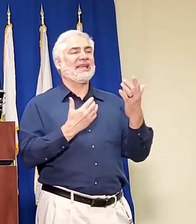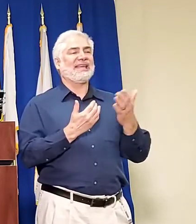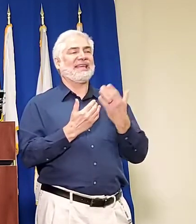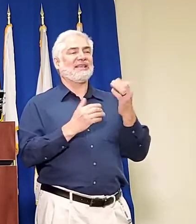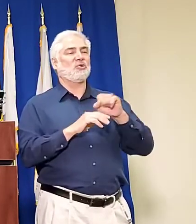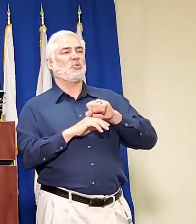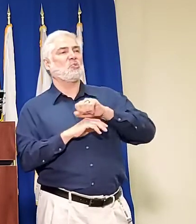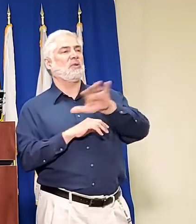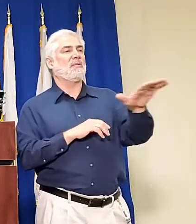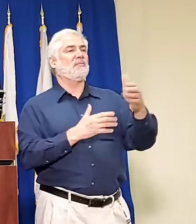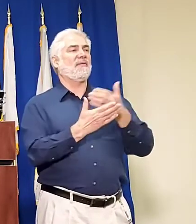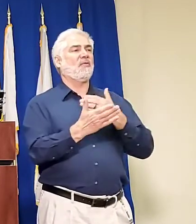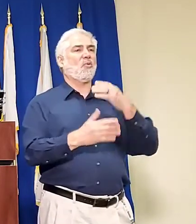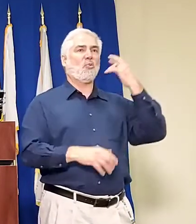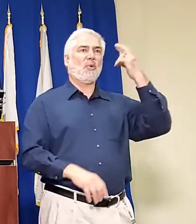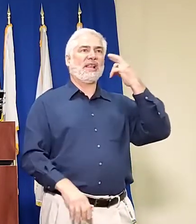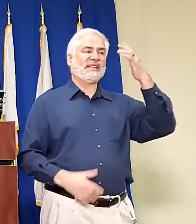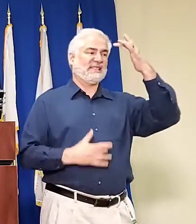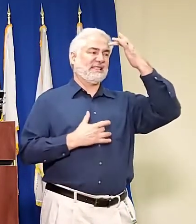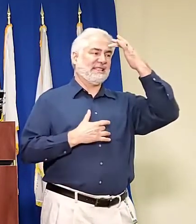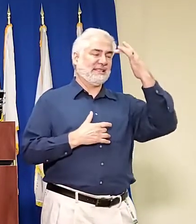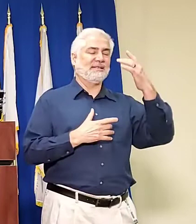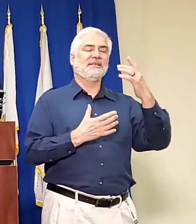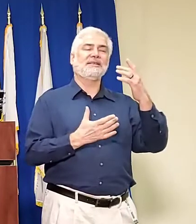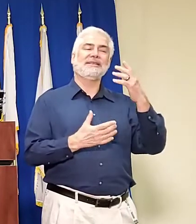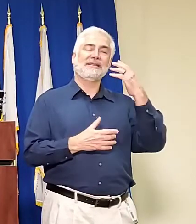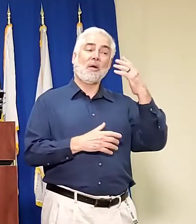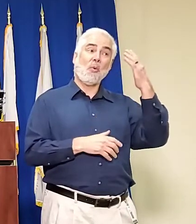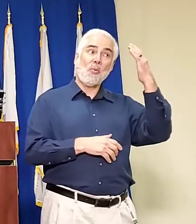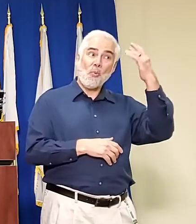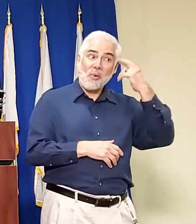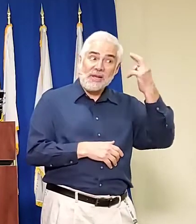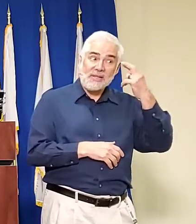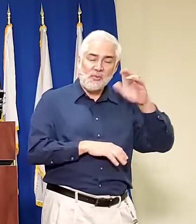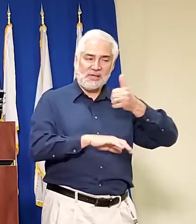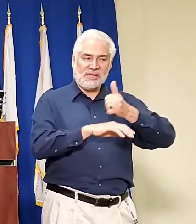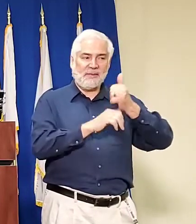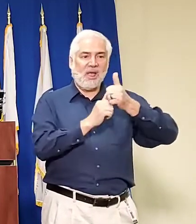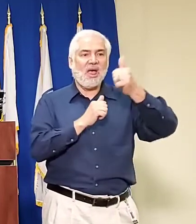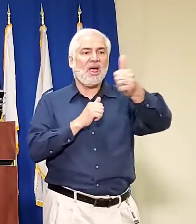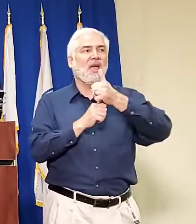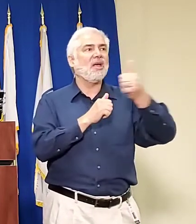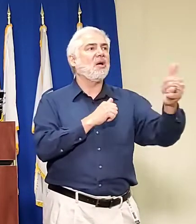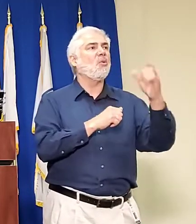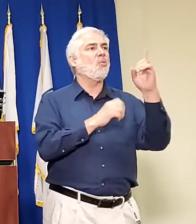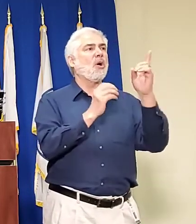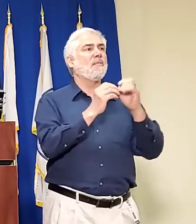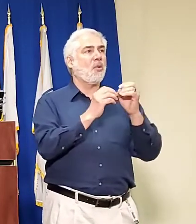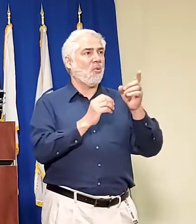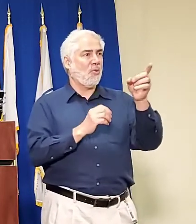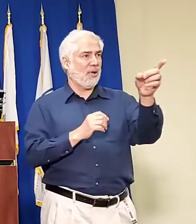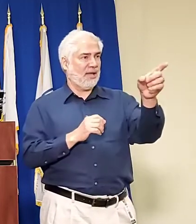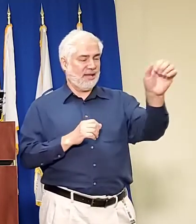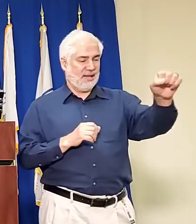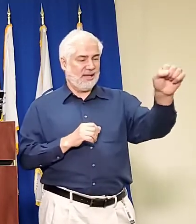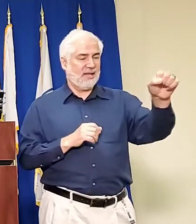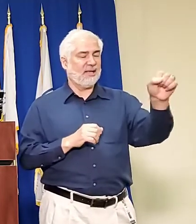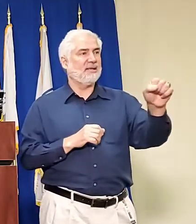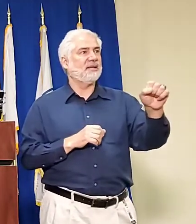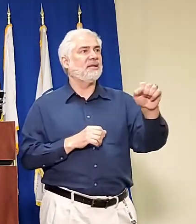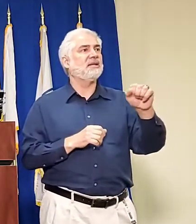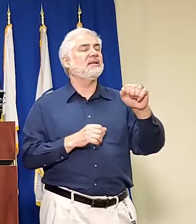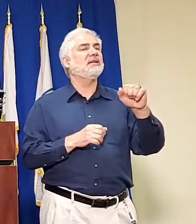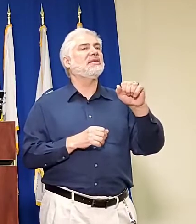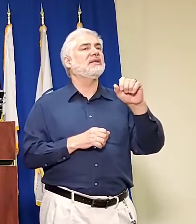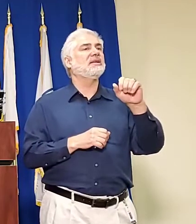that they're ill. So that's why social distancing is so critical. I'll take one more. You look like you have one. Yes. Dr.